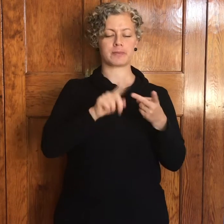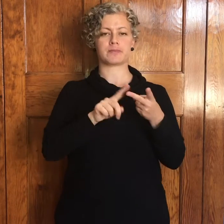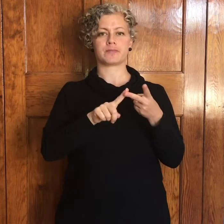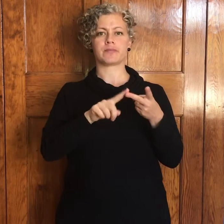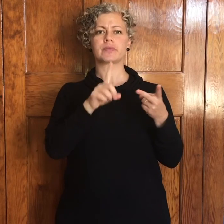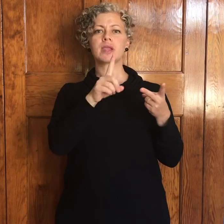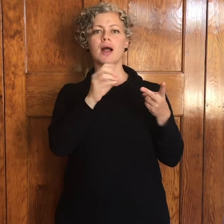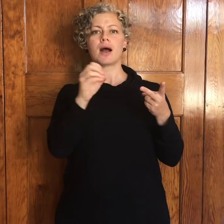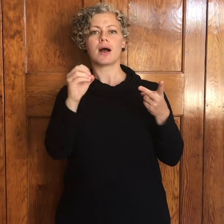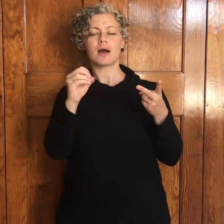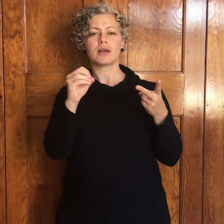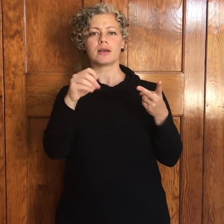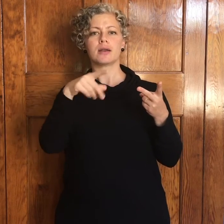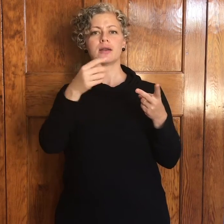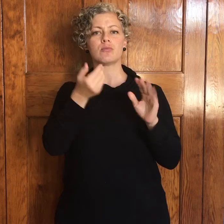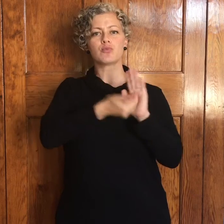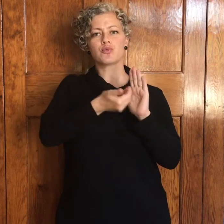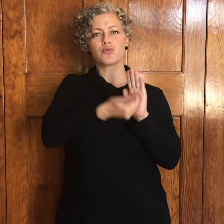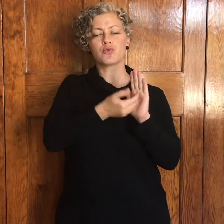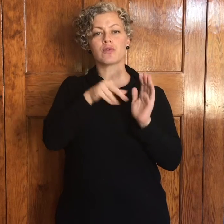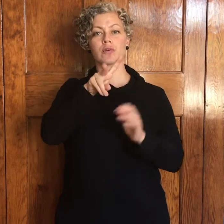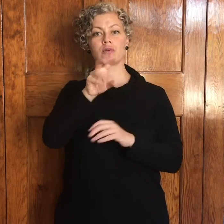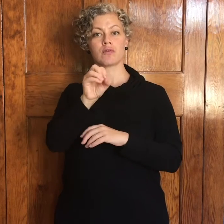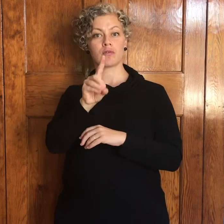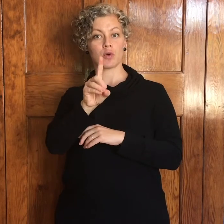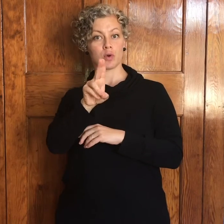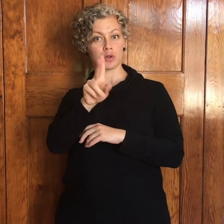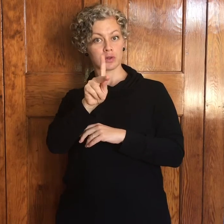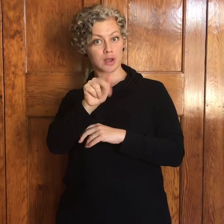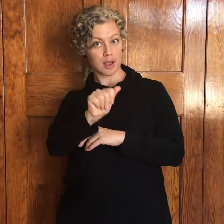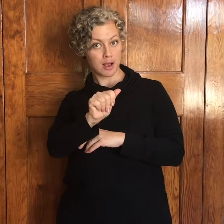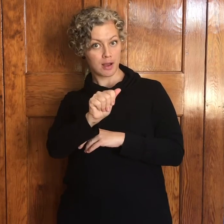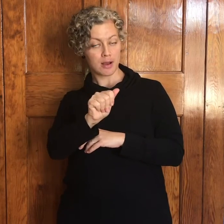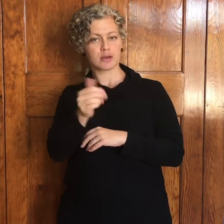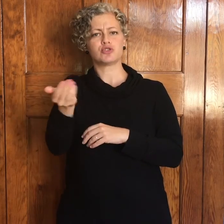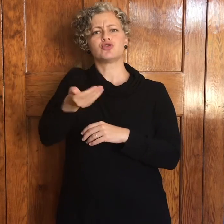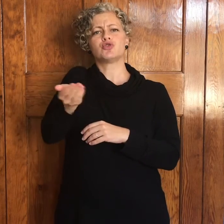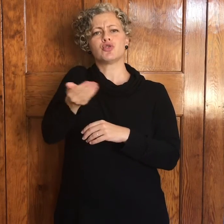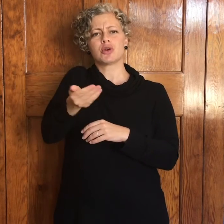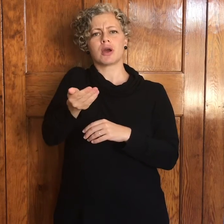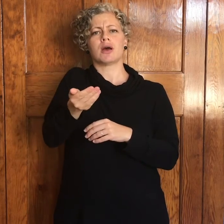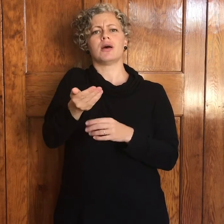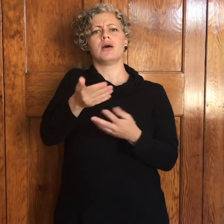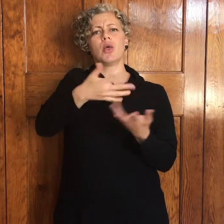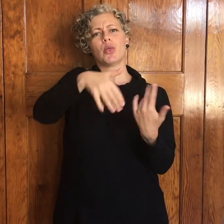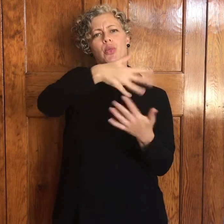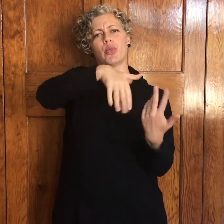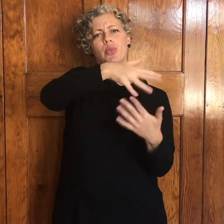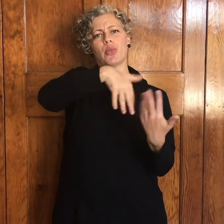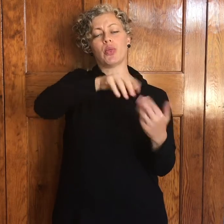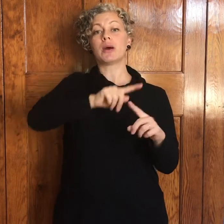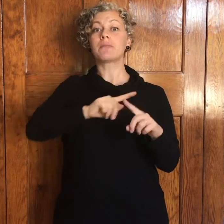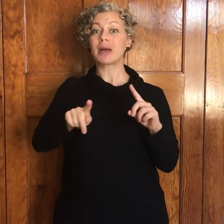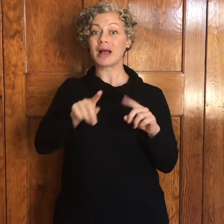and sugar, are easy enough to find, but the liquor needs at least 2 weeks